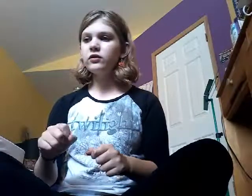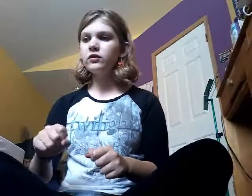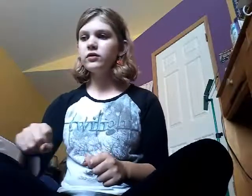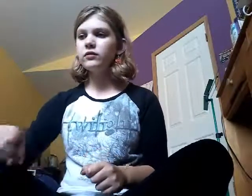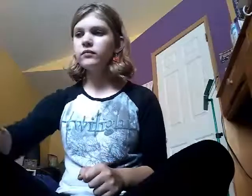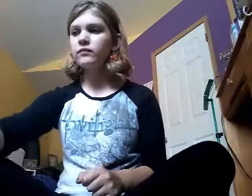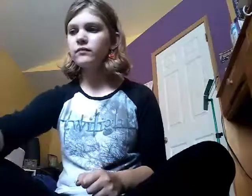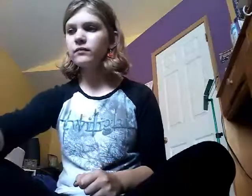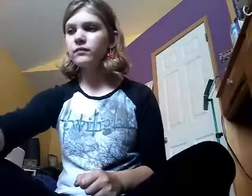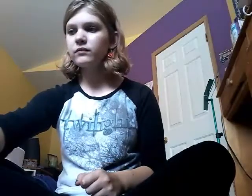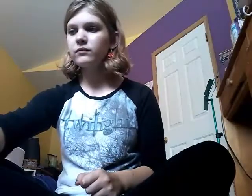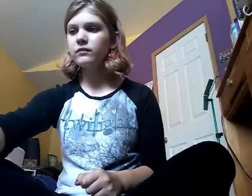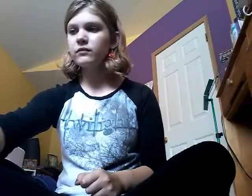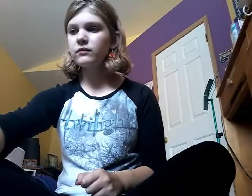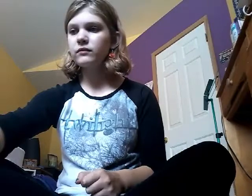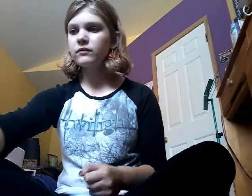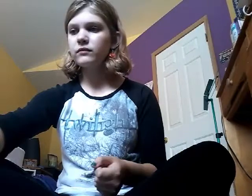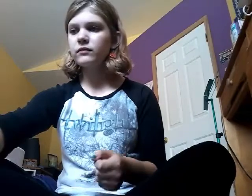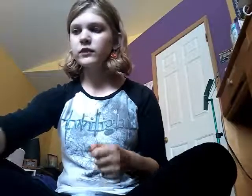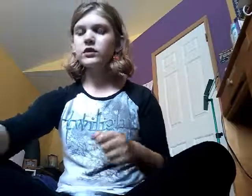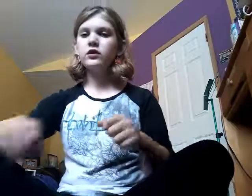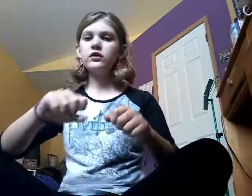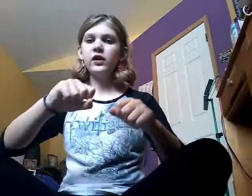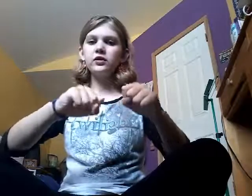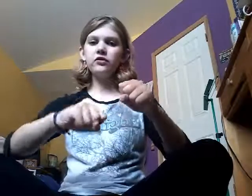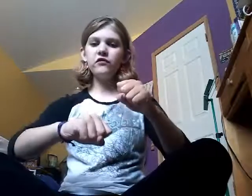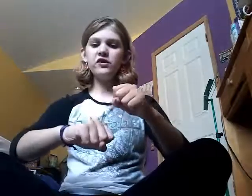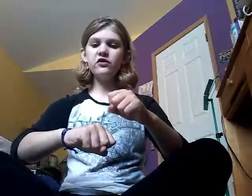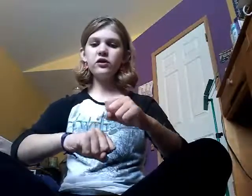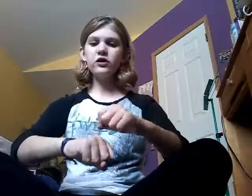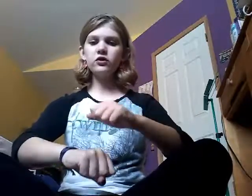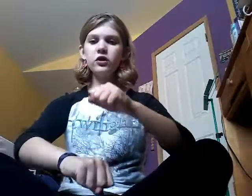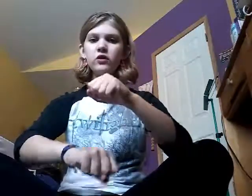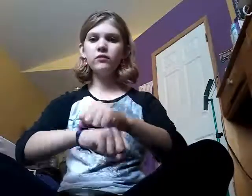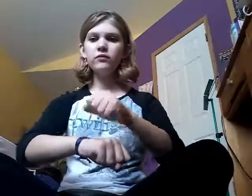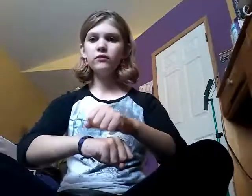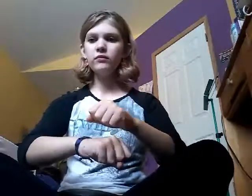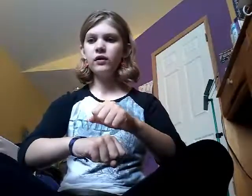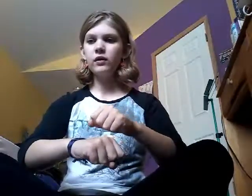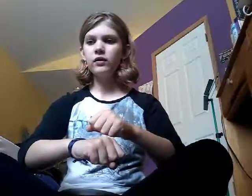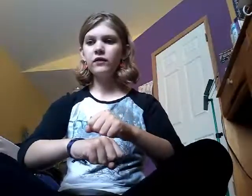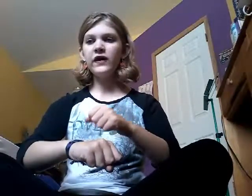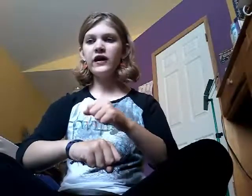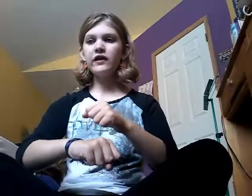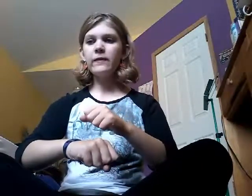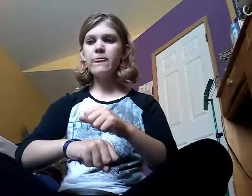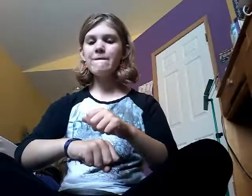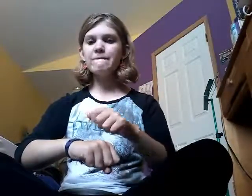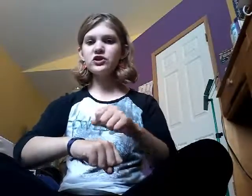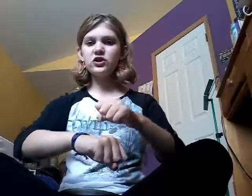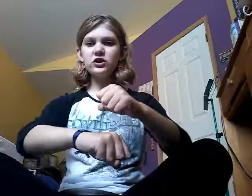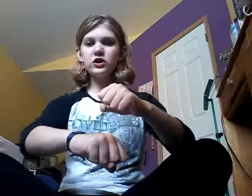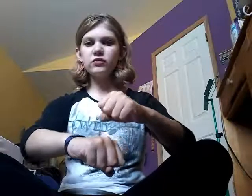you're going to take your two fists, and you're going to go, that, so you're going to go